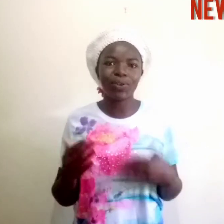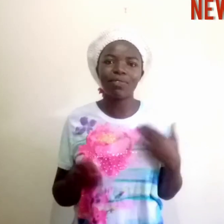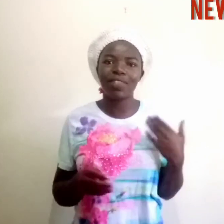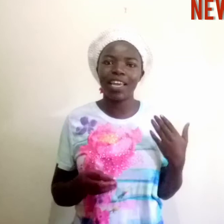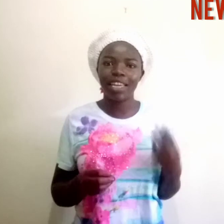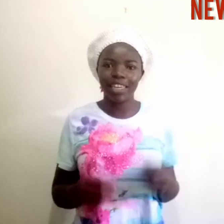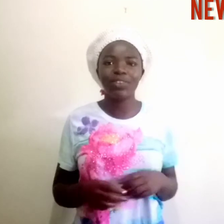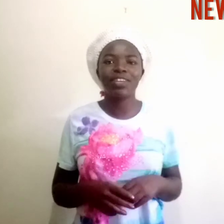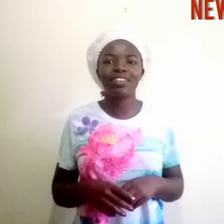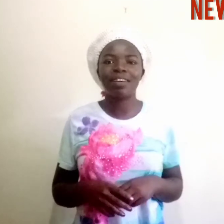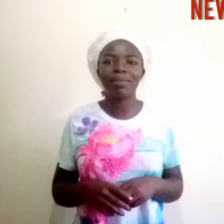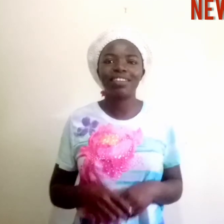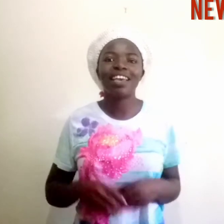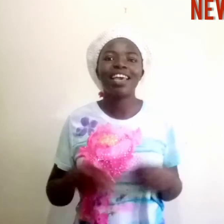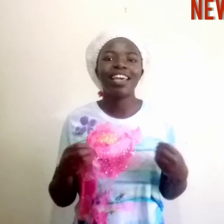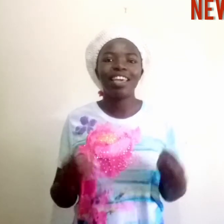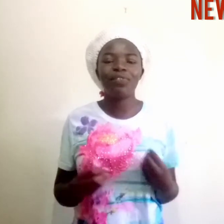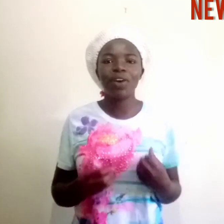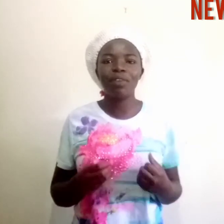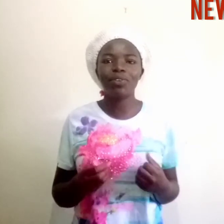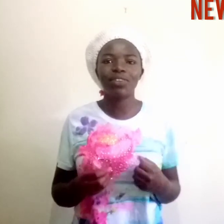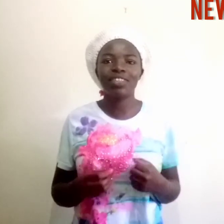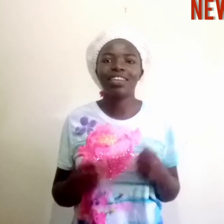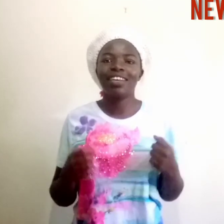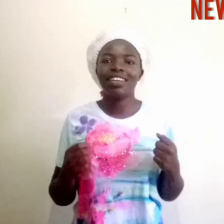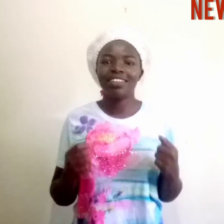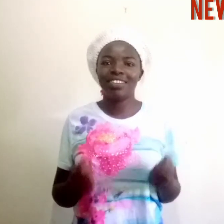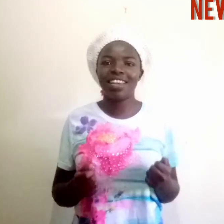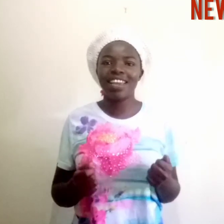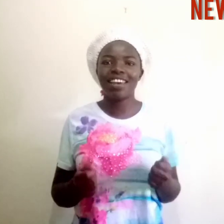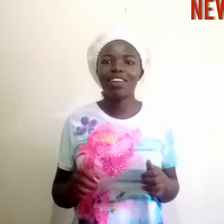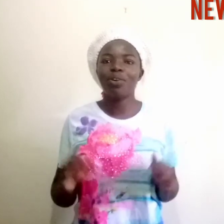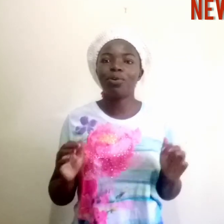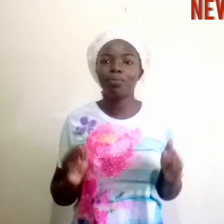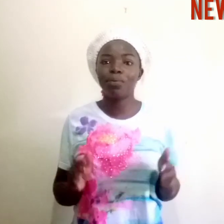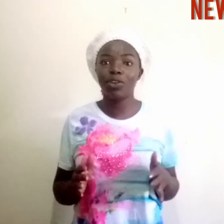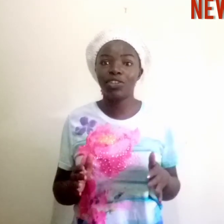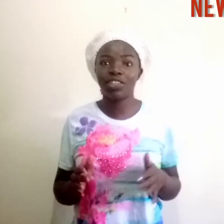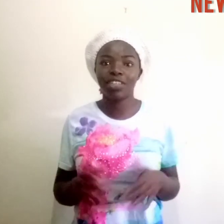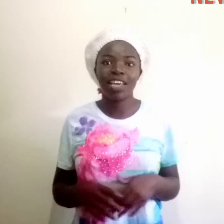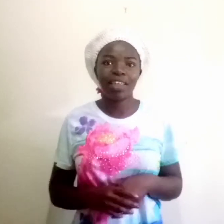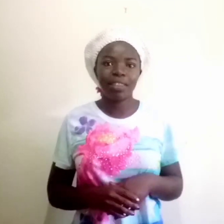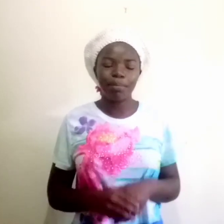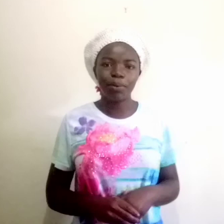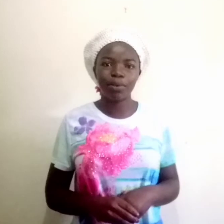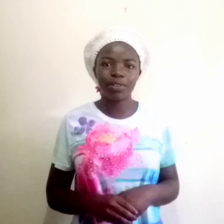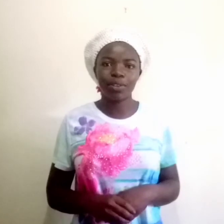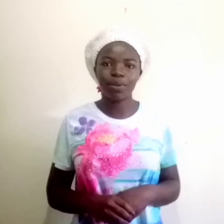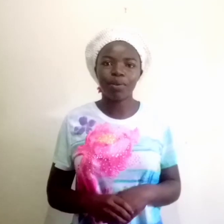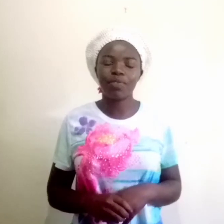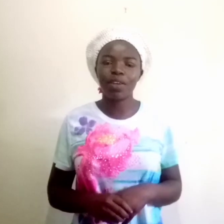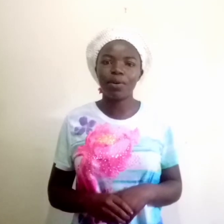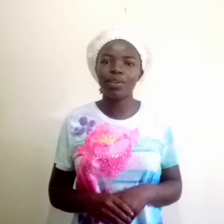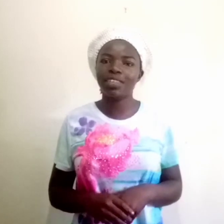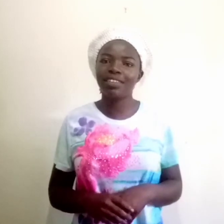the New Testament. If you have not seen or watched the books of the Old